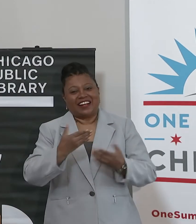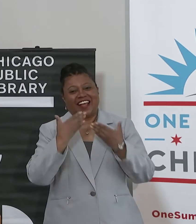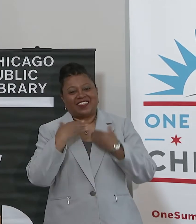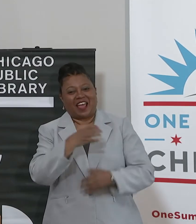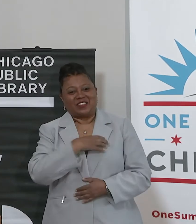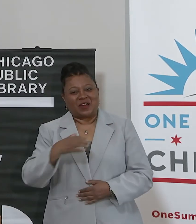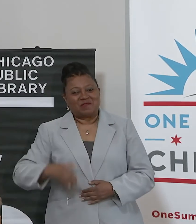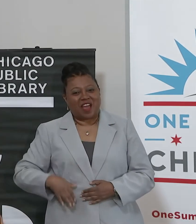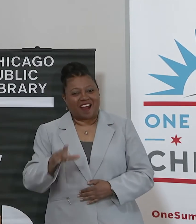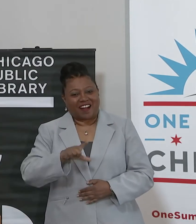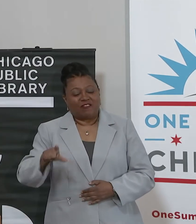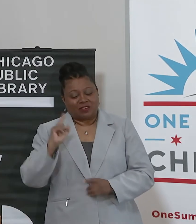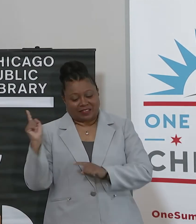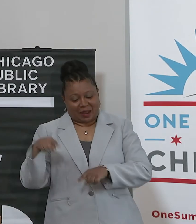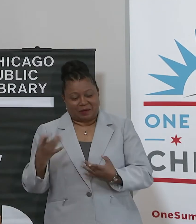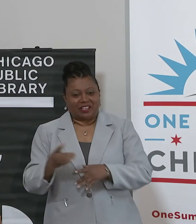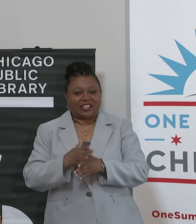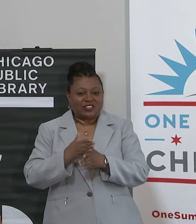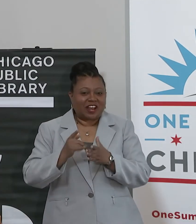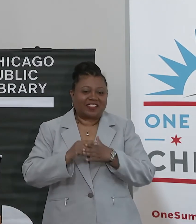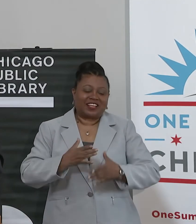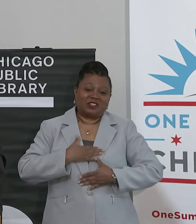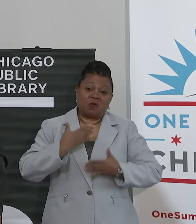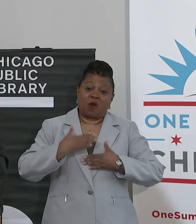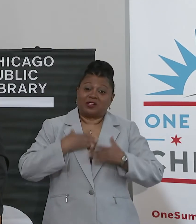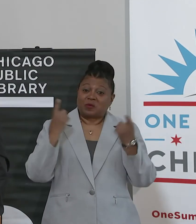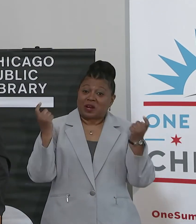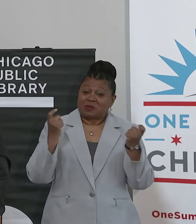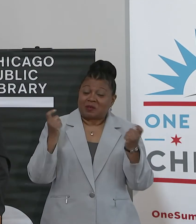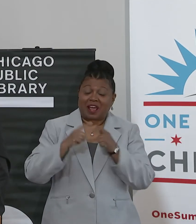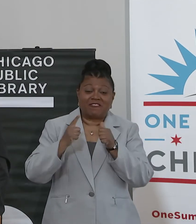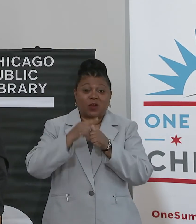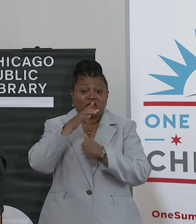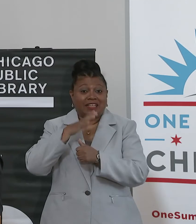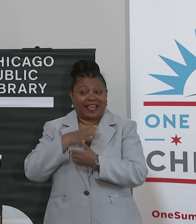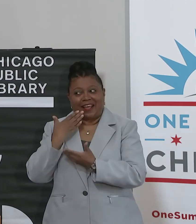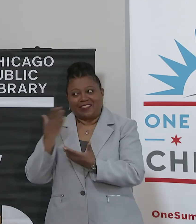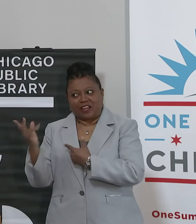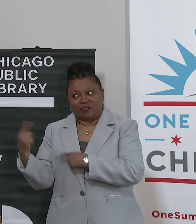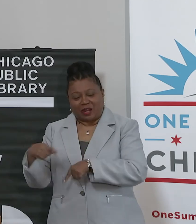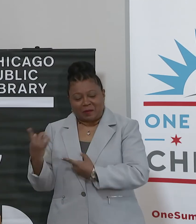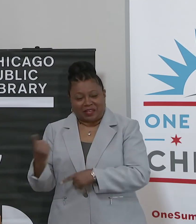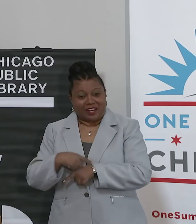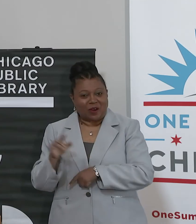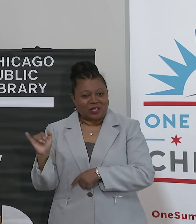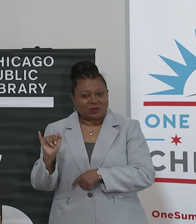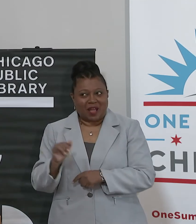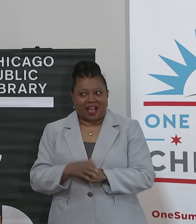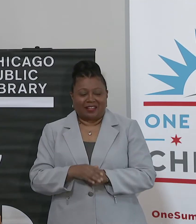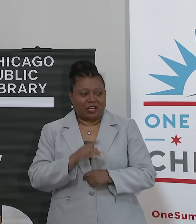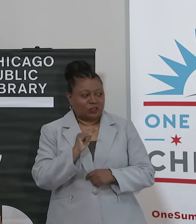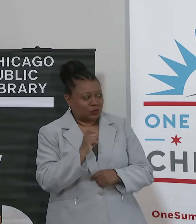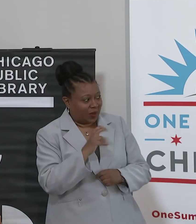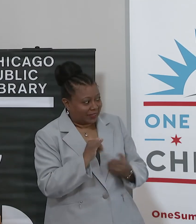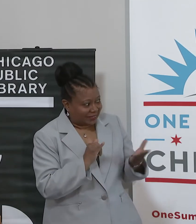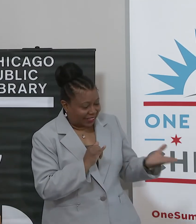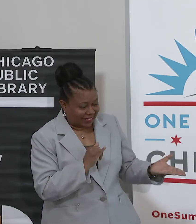thank the mayor for being here today to share in this joyous occasion, and First Lady, thank you for being here as well.